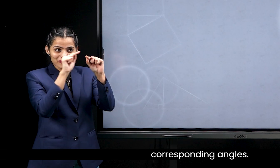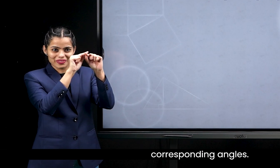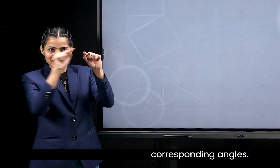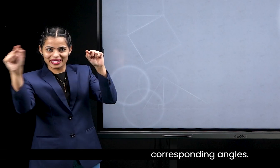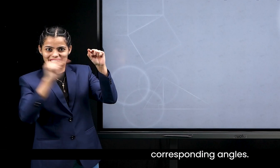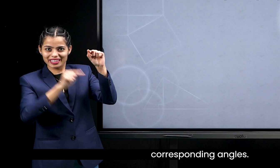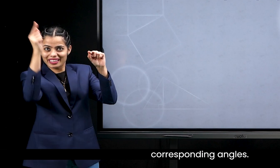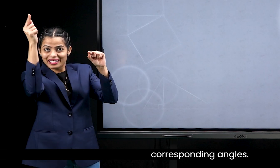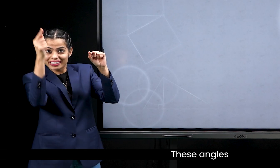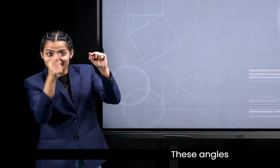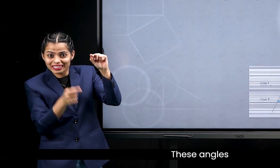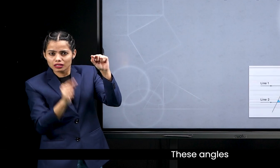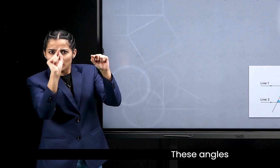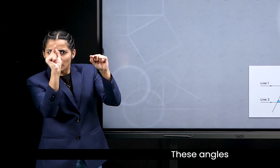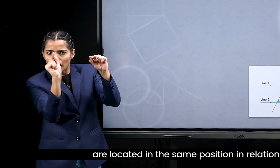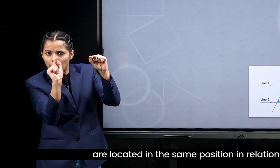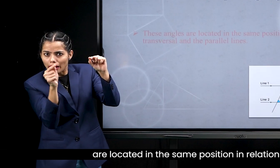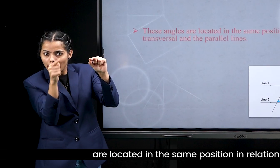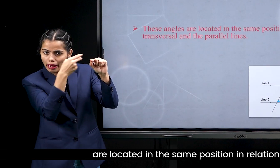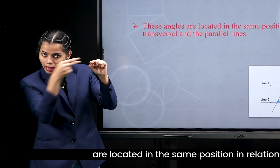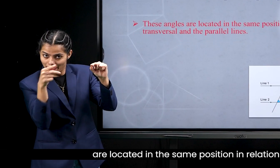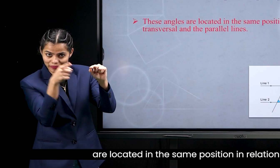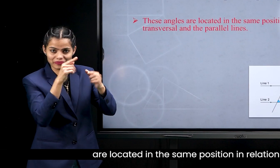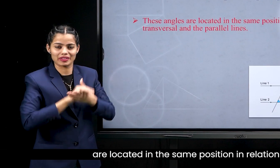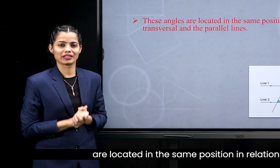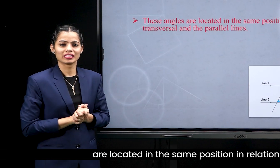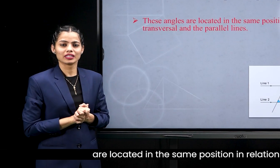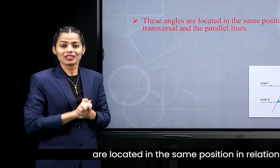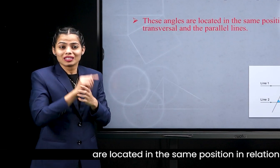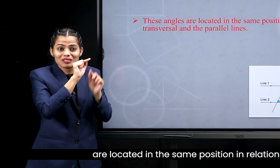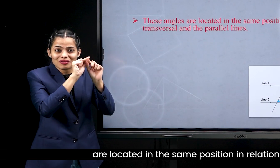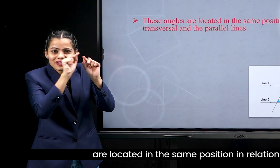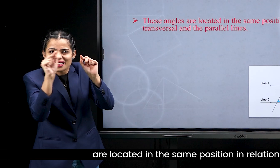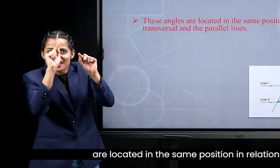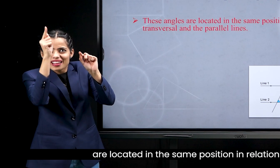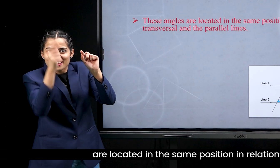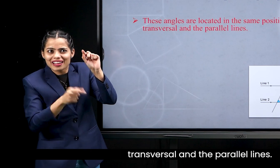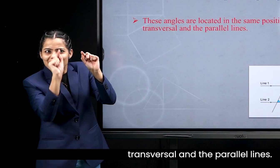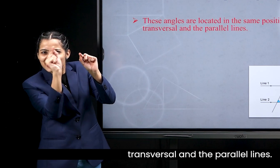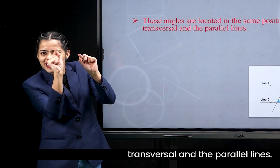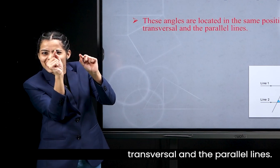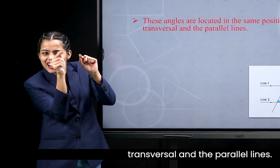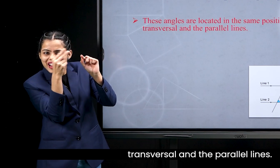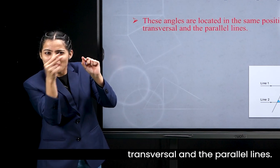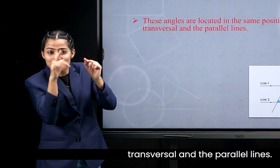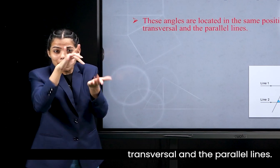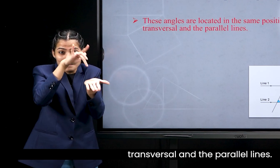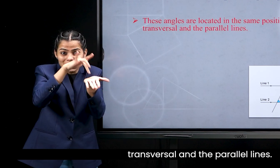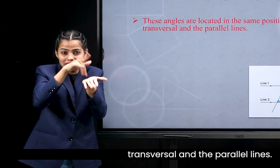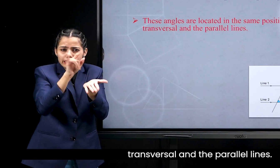Corresponding angles. These angles are located in the same position in relation to the transversal and the